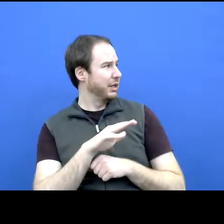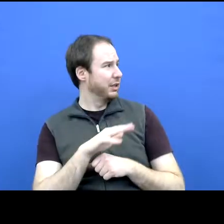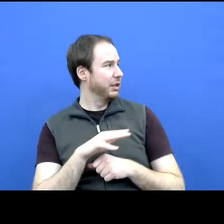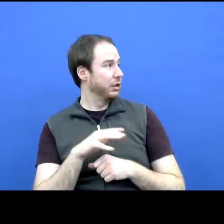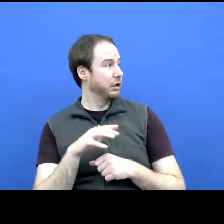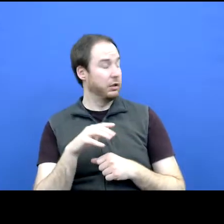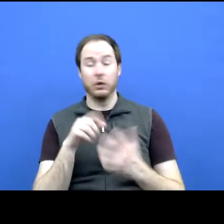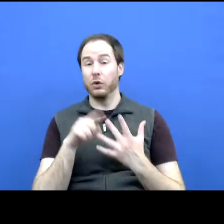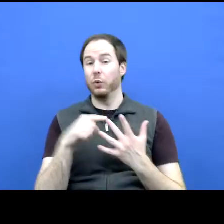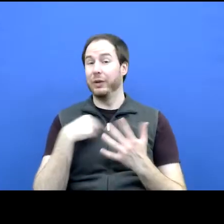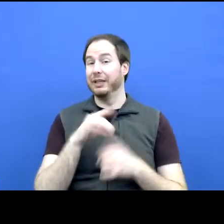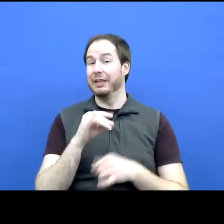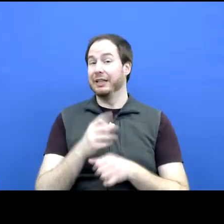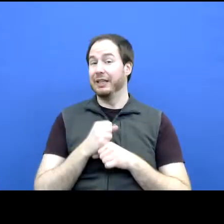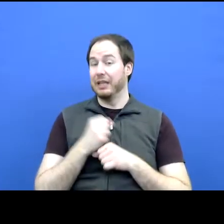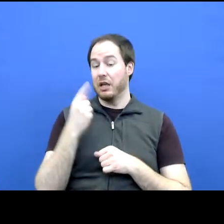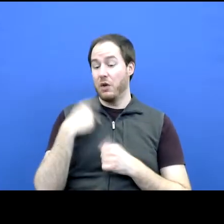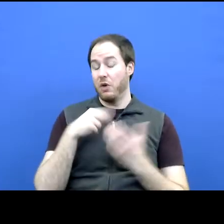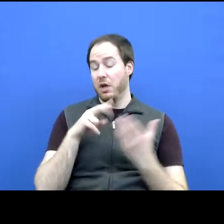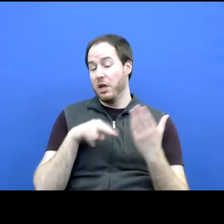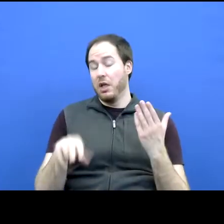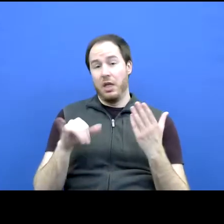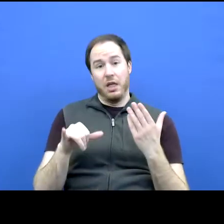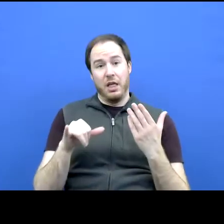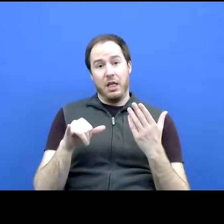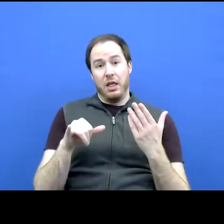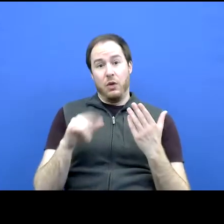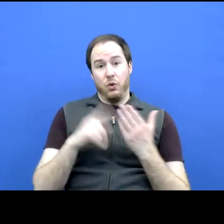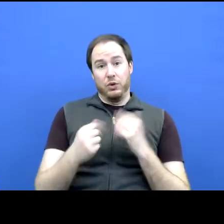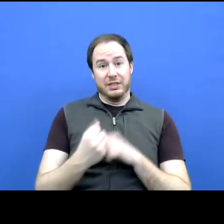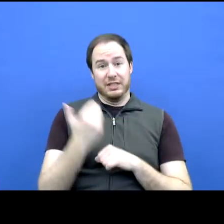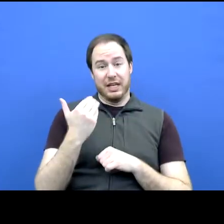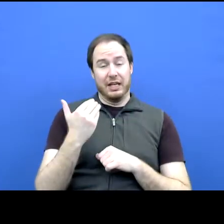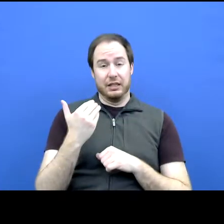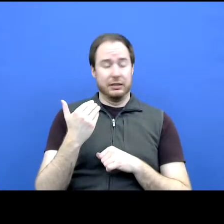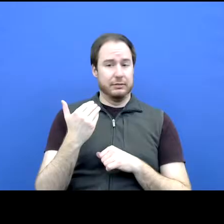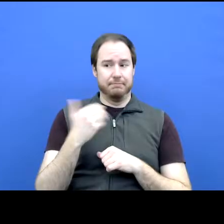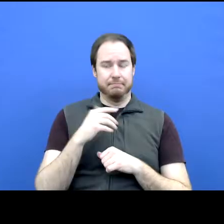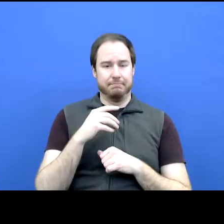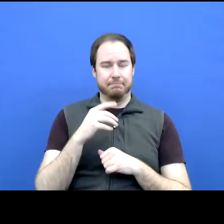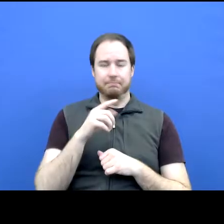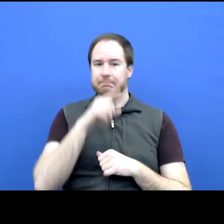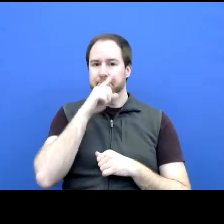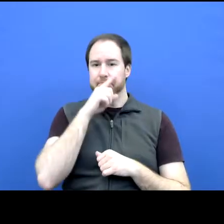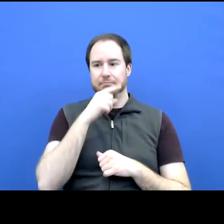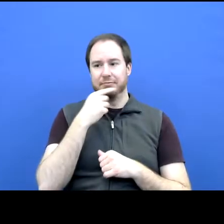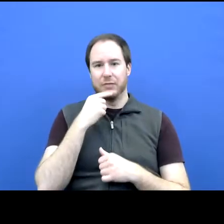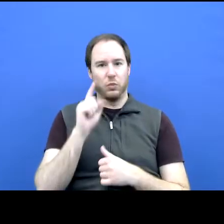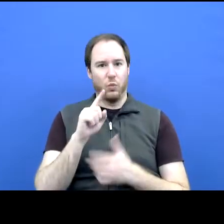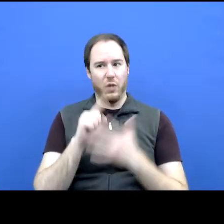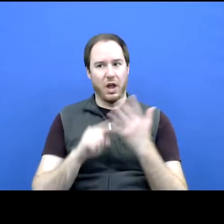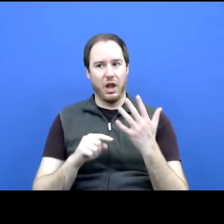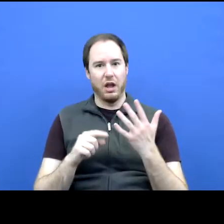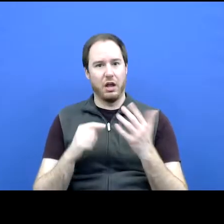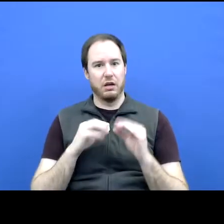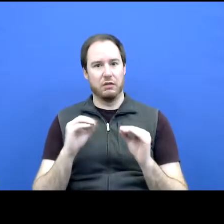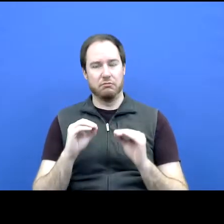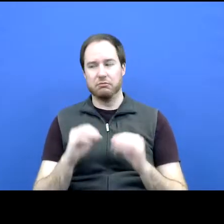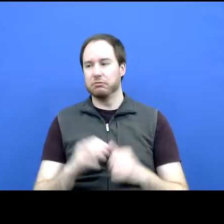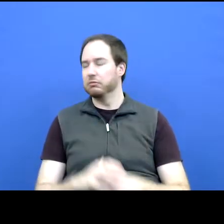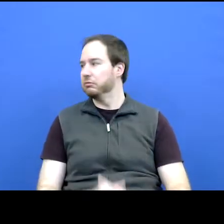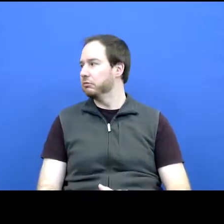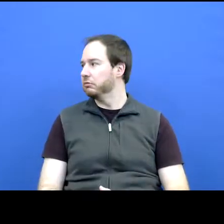we did, but when I looked through the packet, I didn't see where it says that, so I just looked through